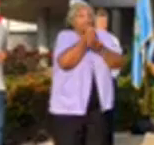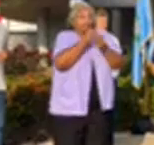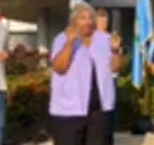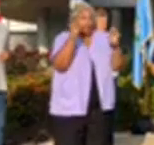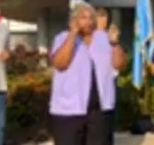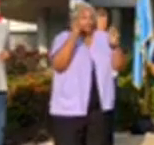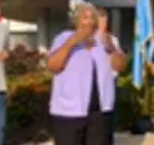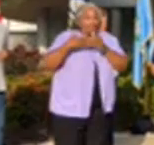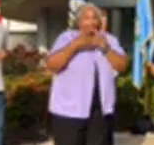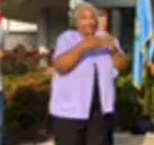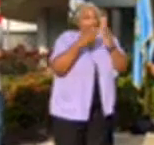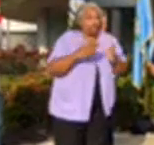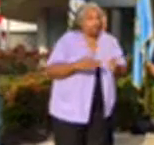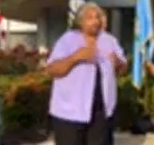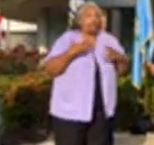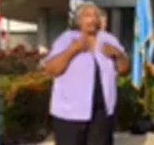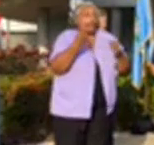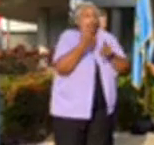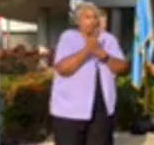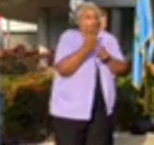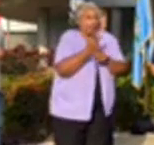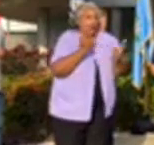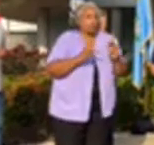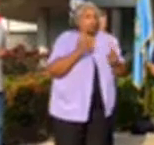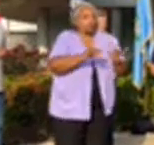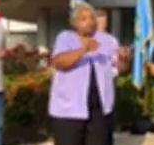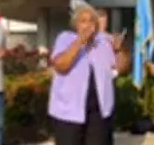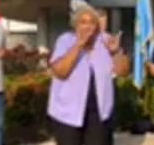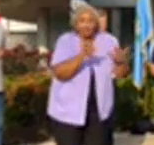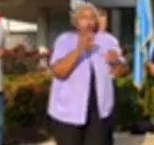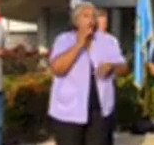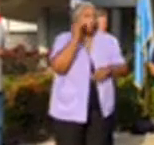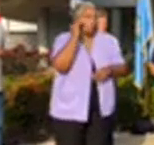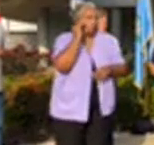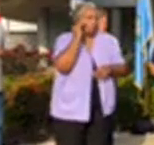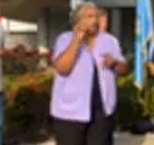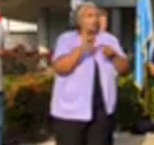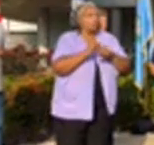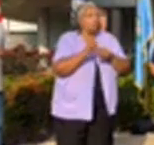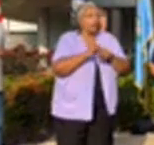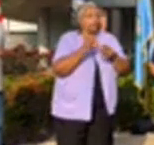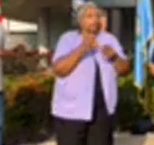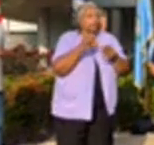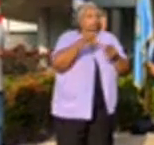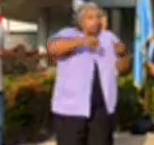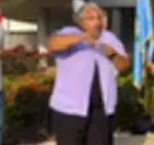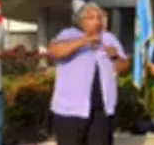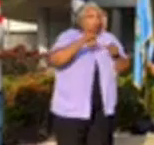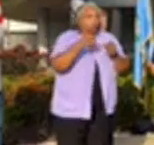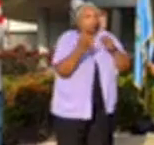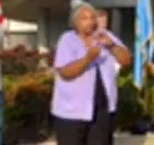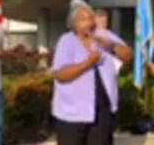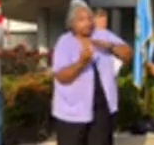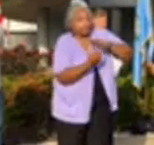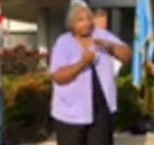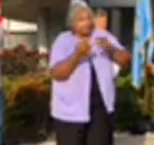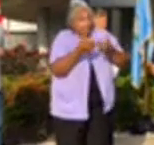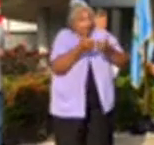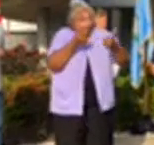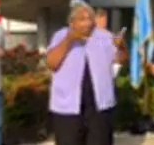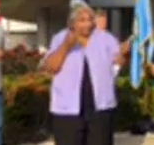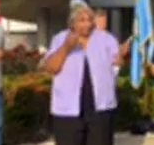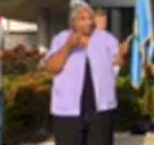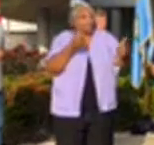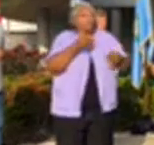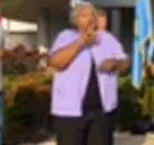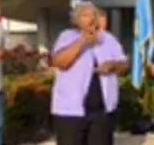to our healthcare professionals to stay at home, practice social distancing, essential services only,